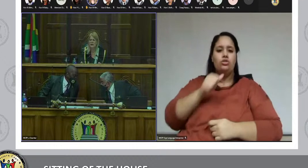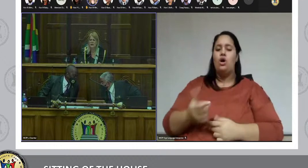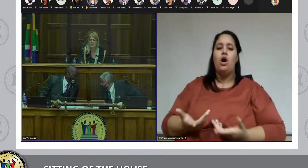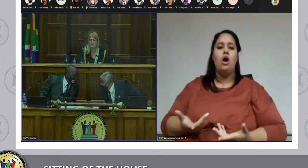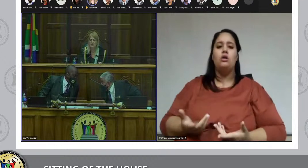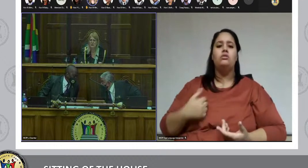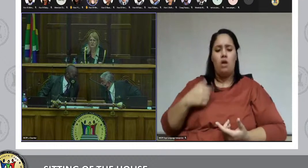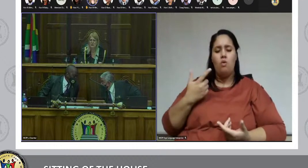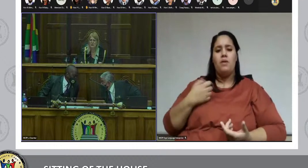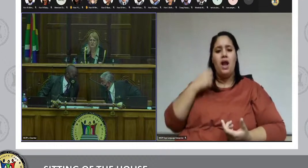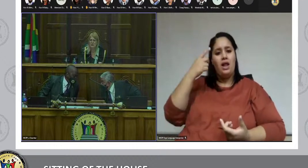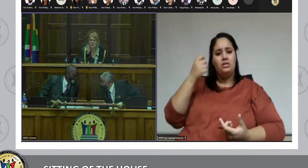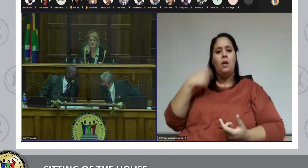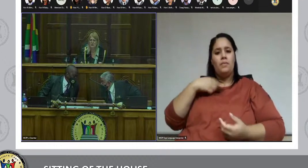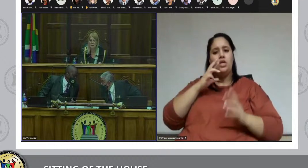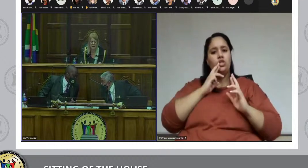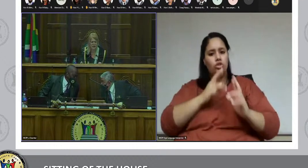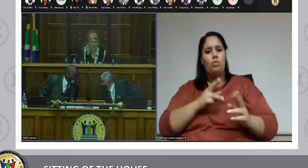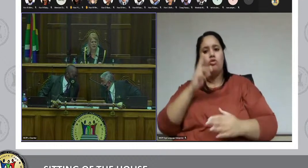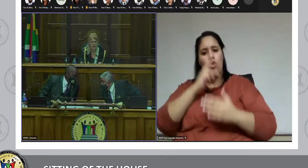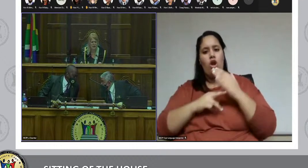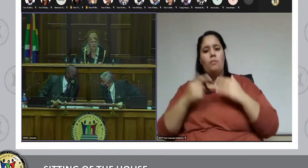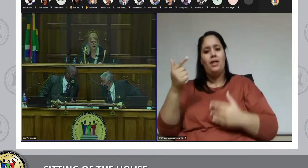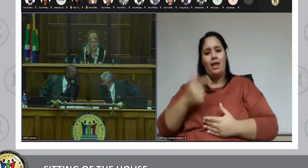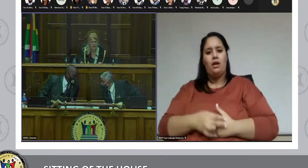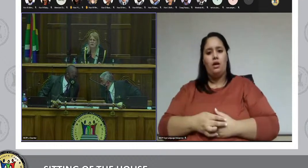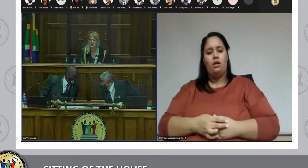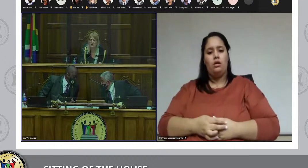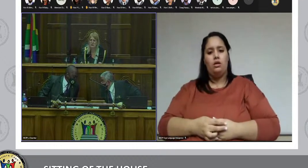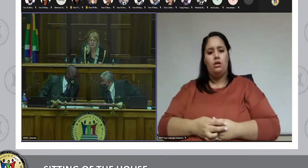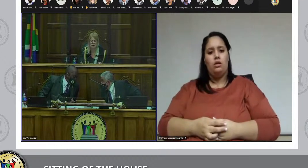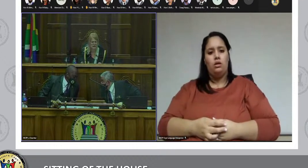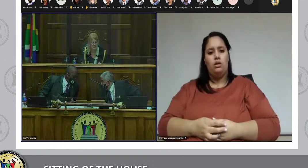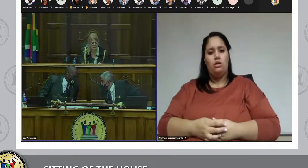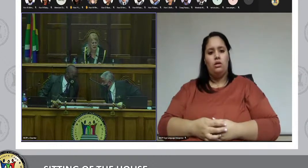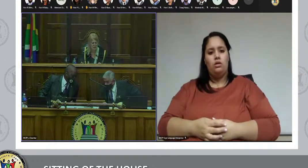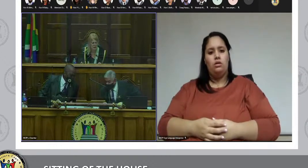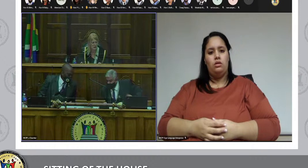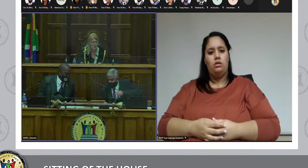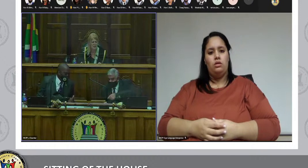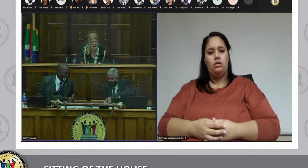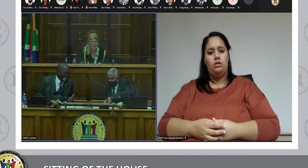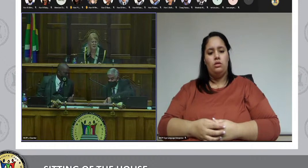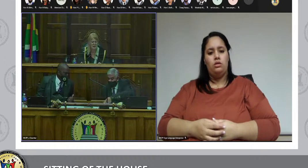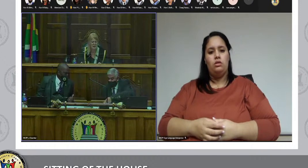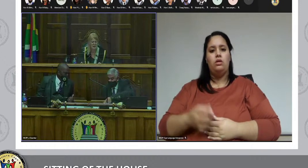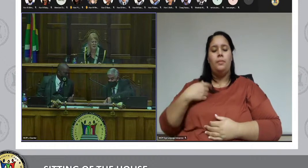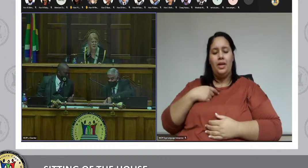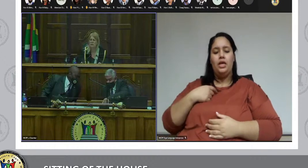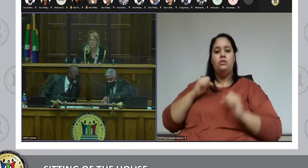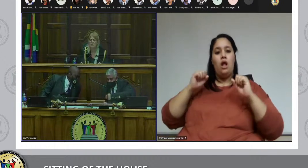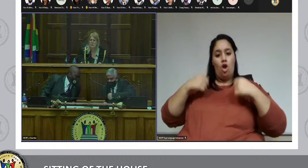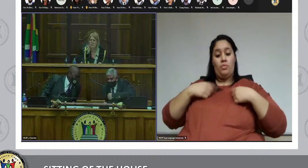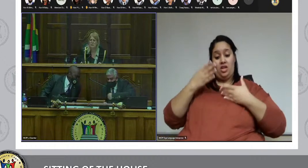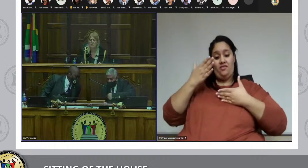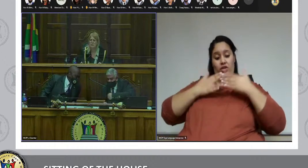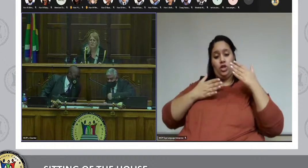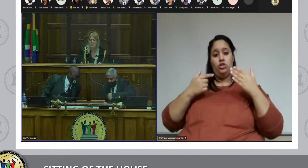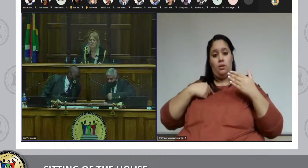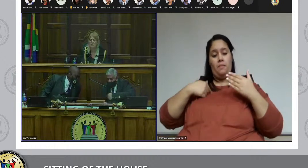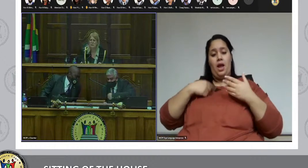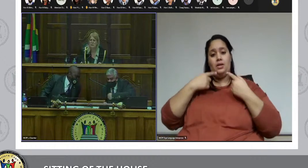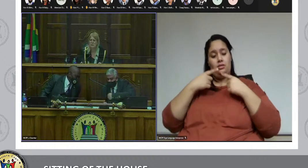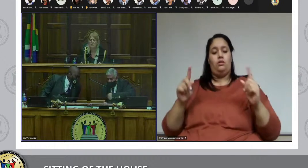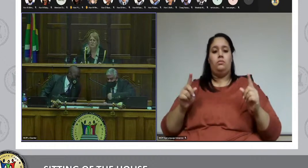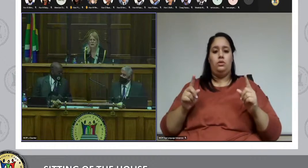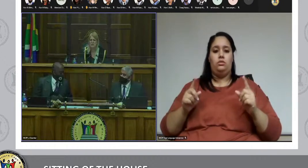I understand. I'm just responding to Honourable Lacker. If you can just allow me to complete my